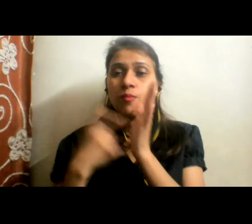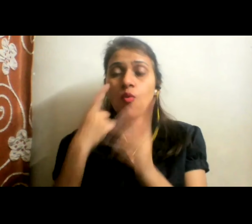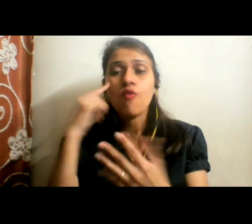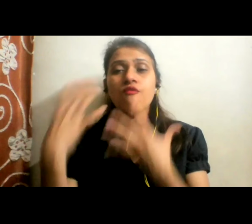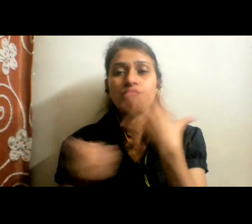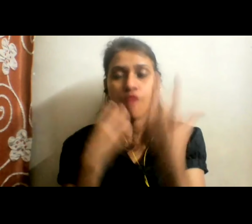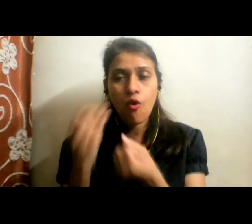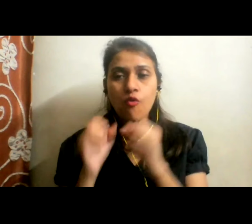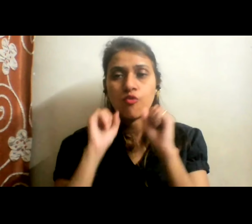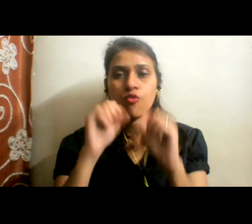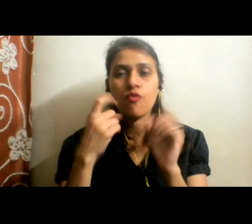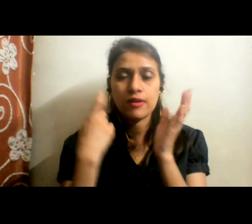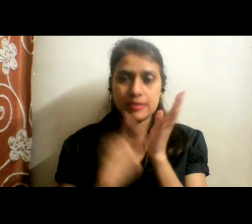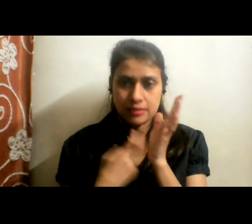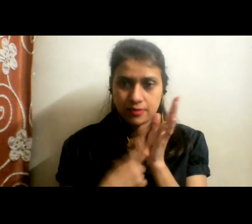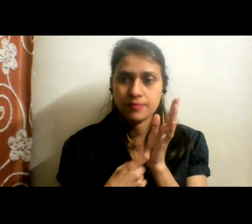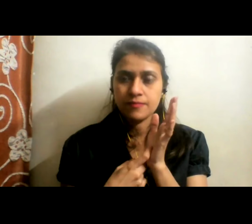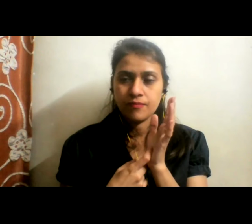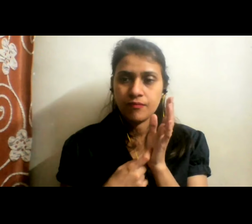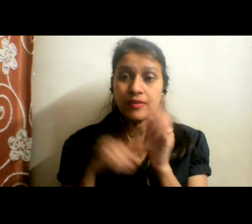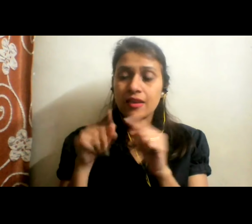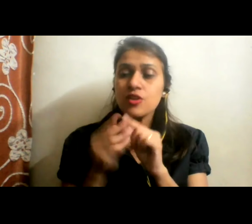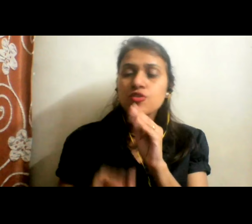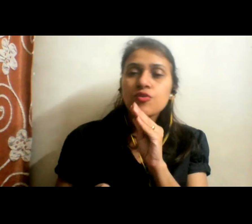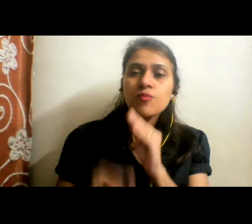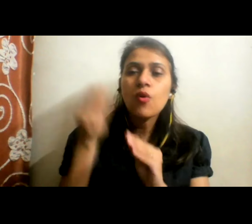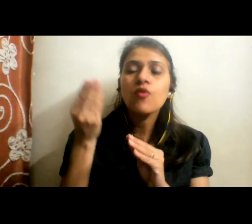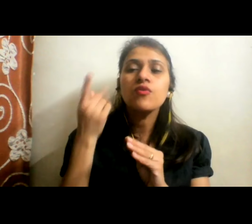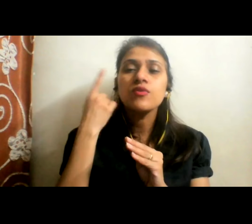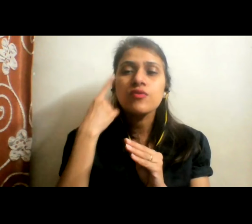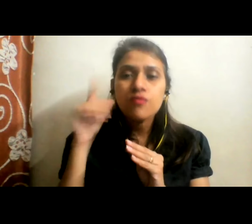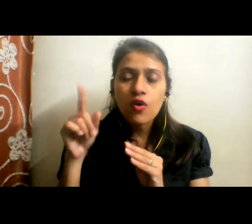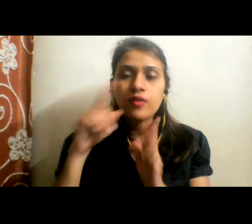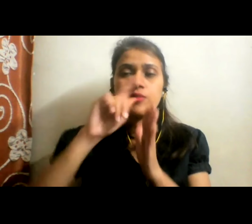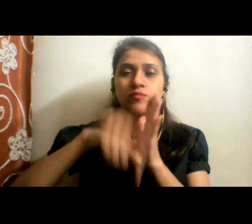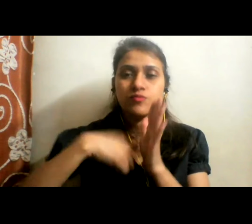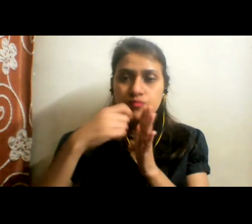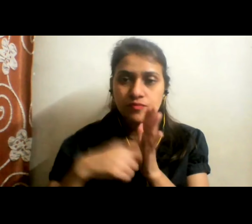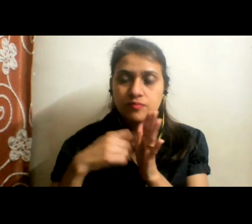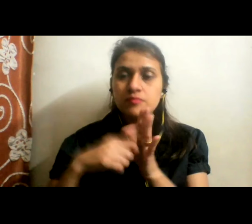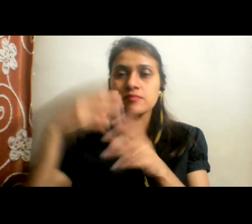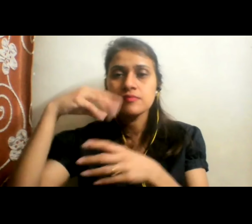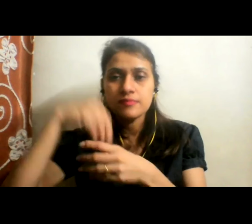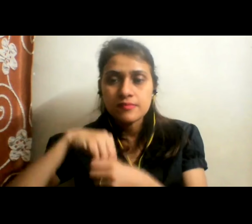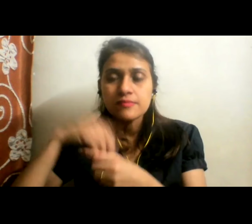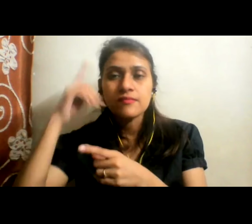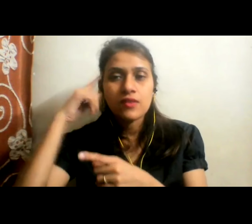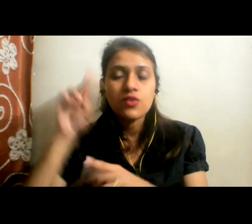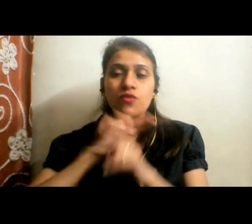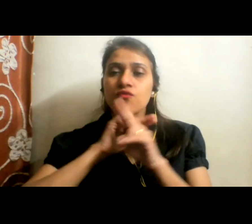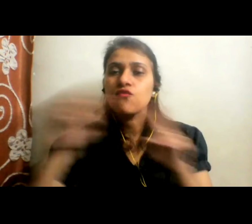research, but it's usually more for a project that you have undertaken, and when you provide a full report